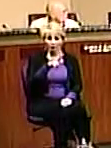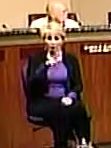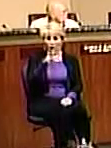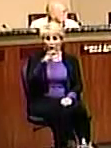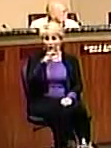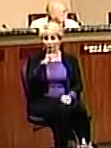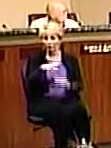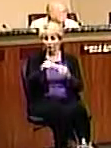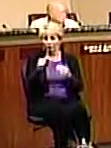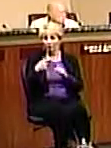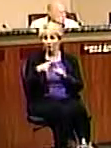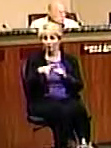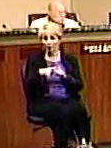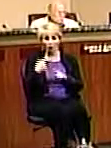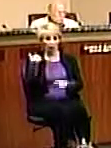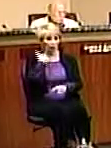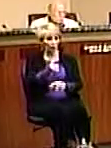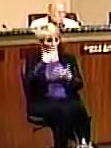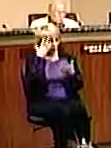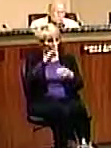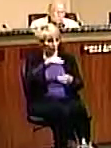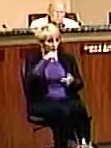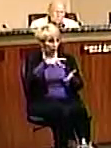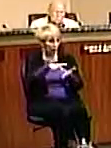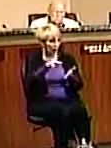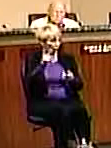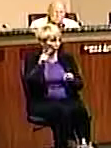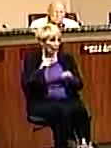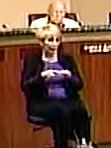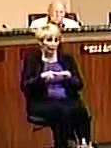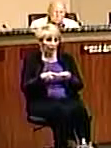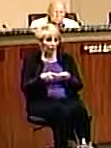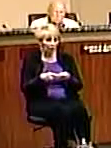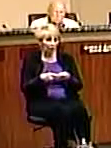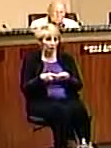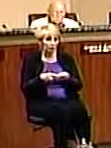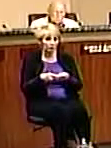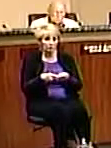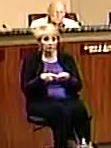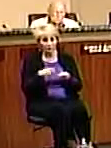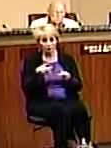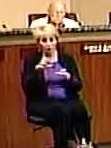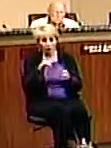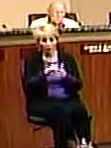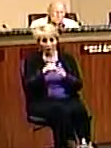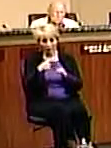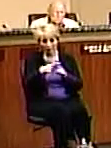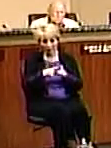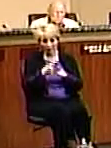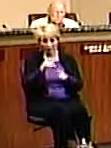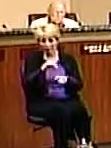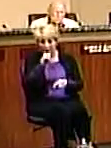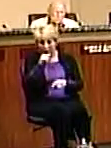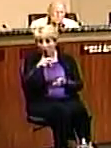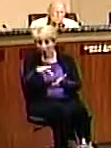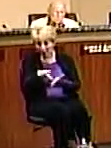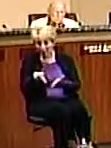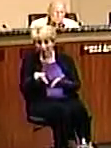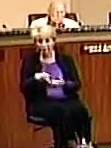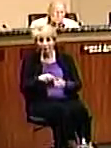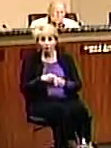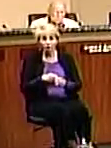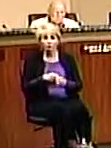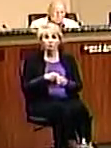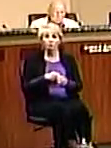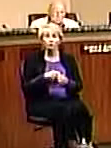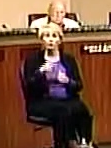month. We don't know that they don't pay until they do that month that they don't pay.